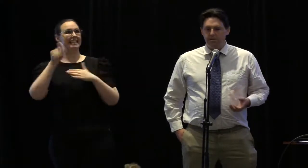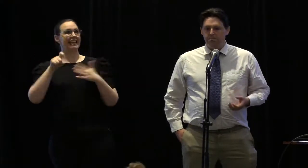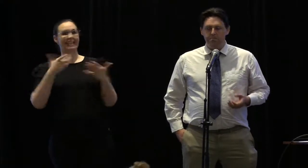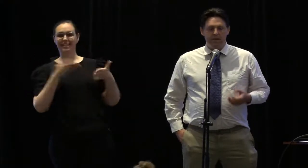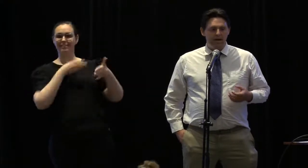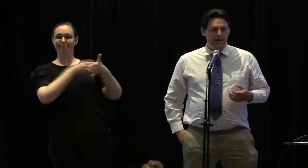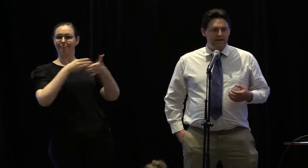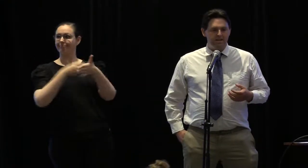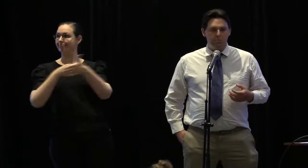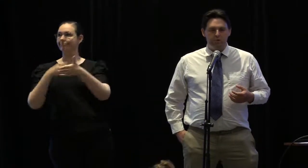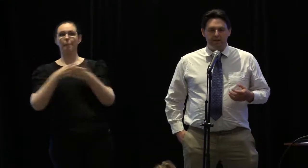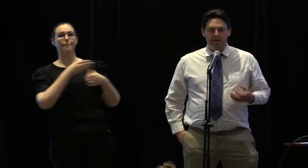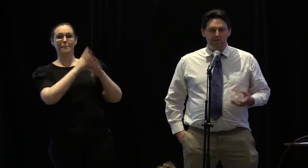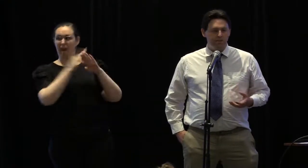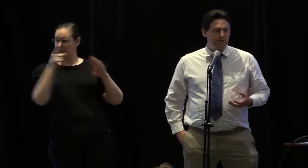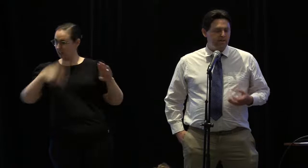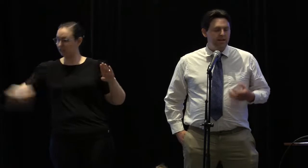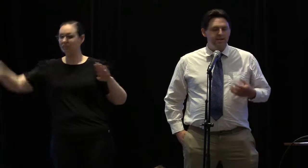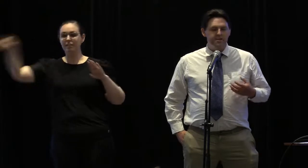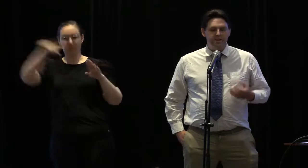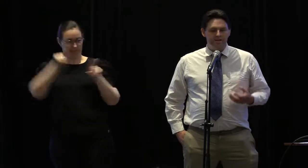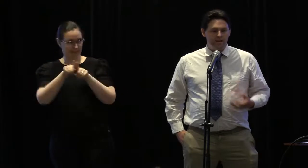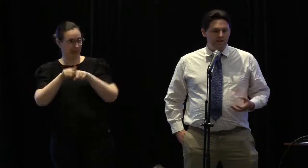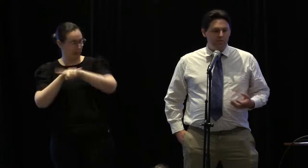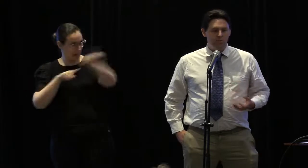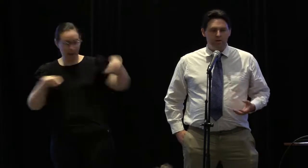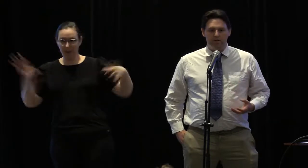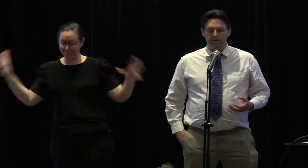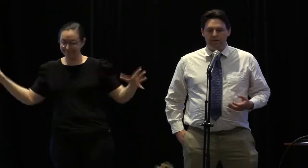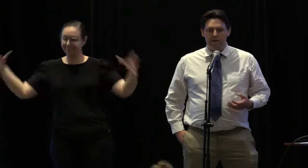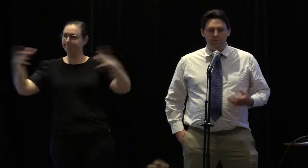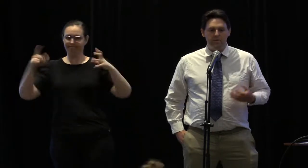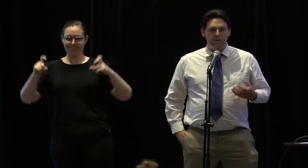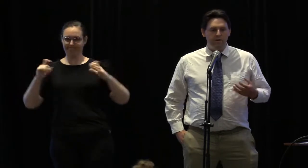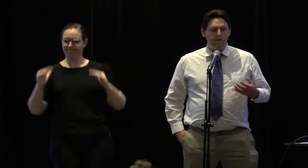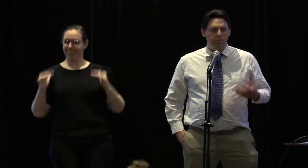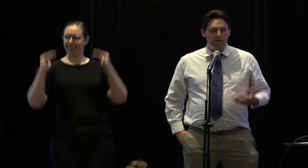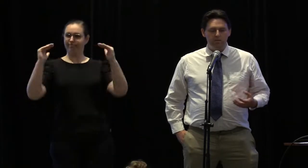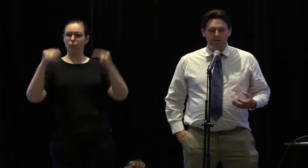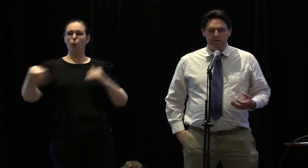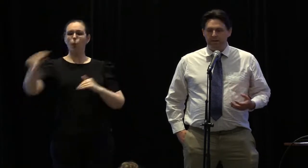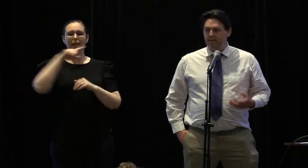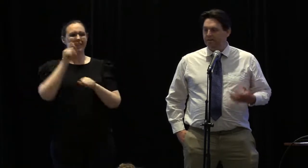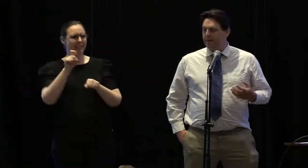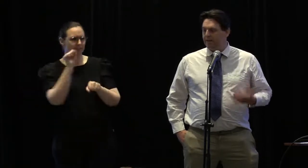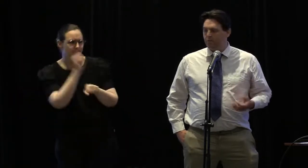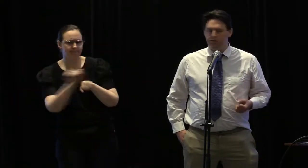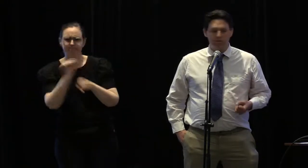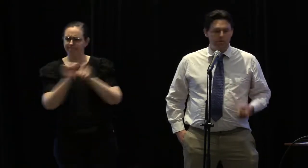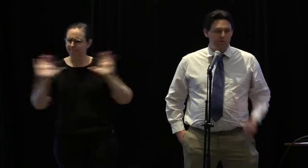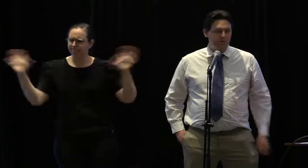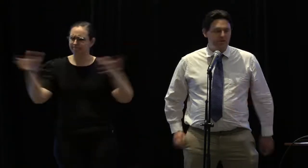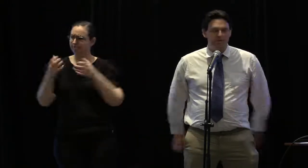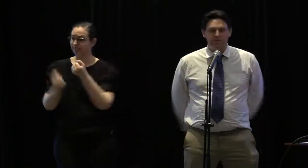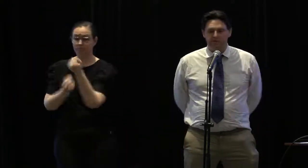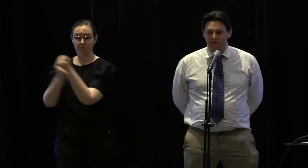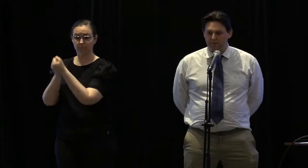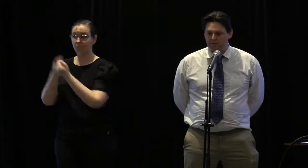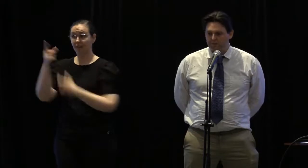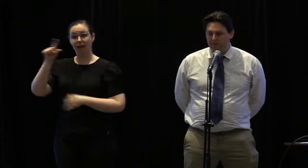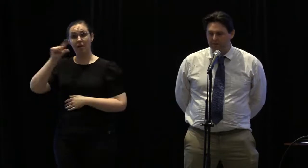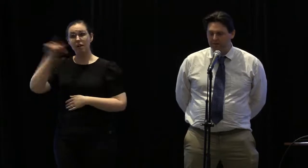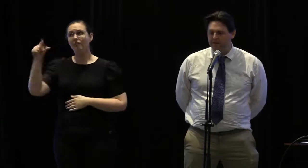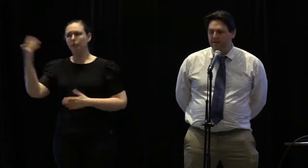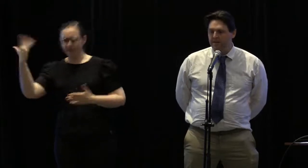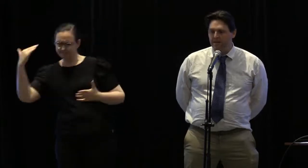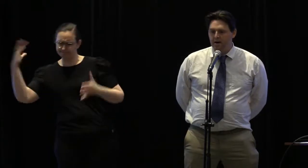also in supporting government to continue to work with community in accordance with the principle of nothing about